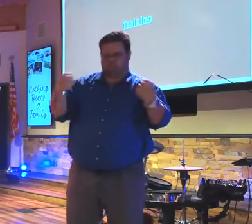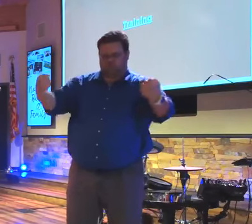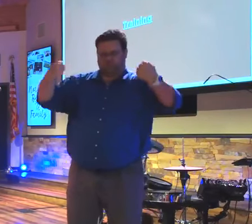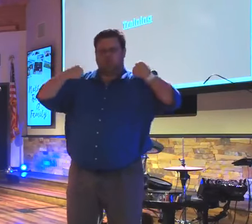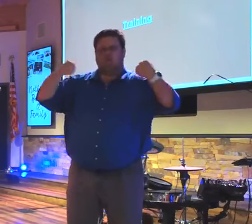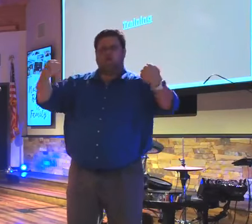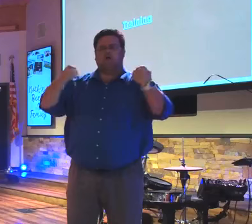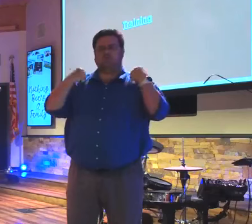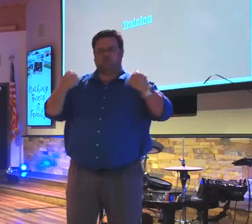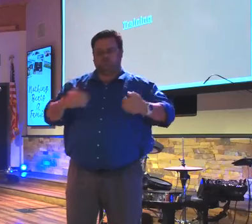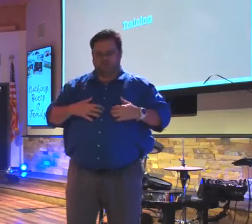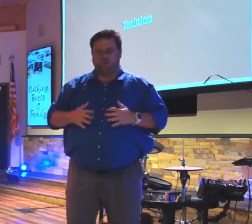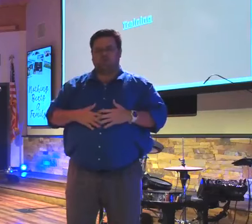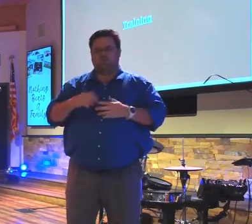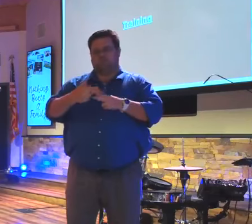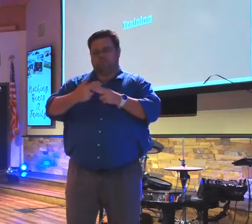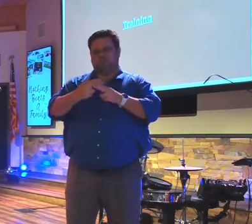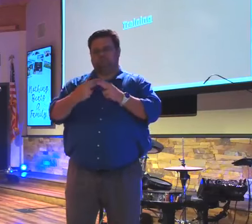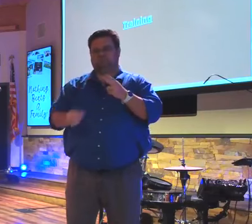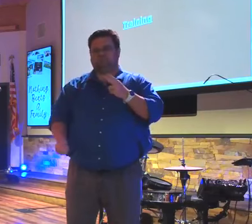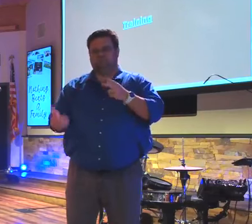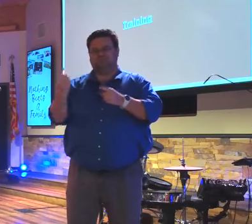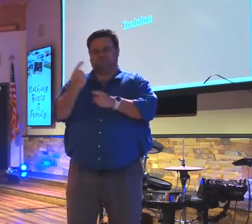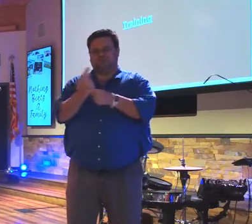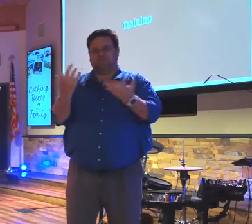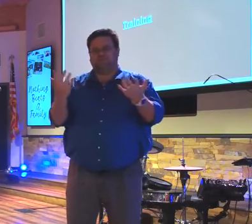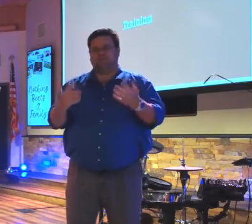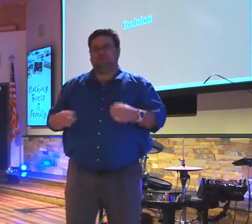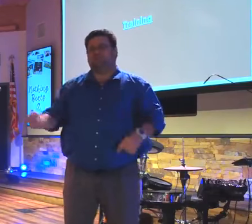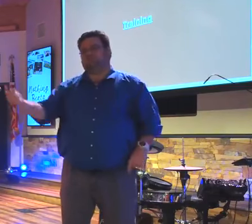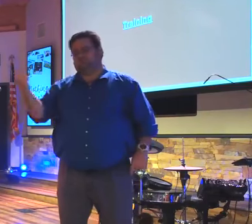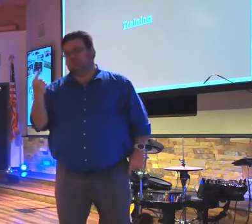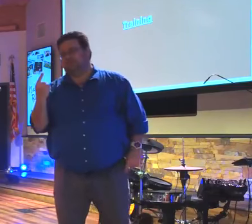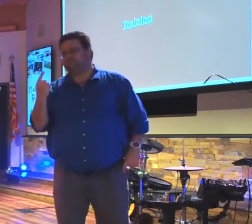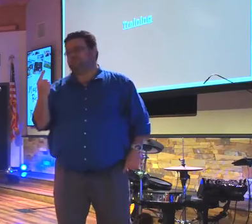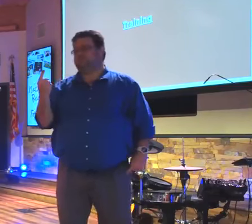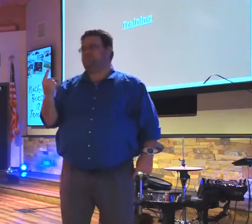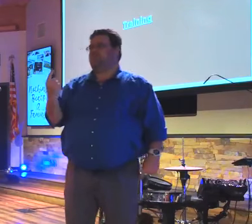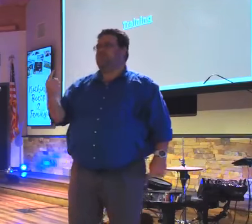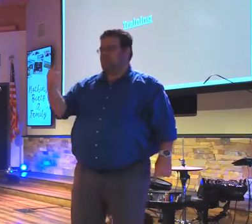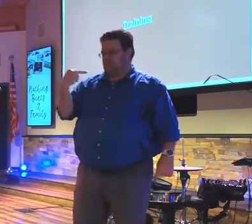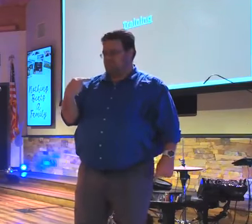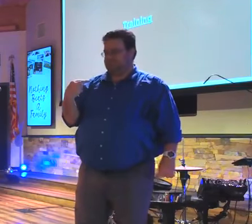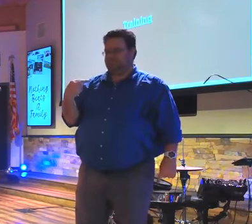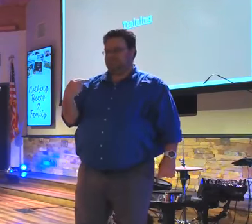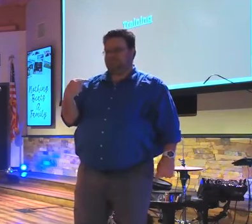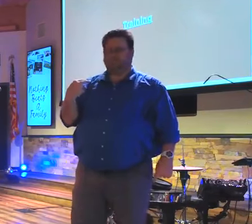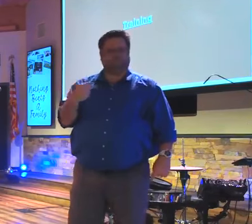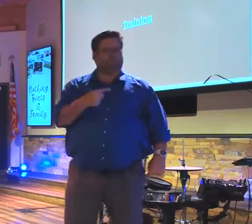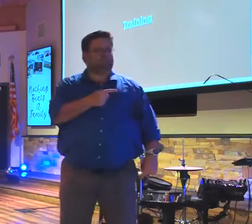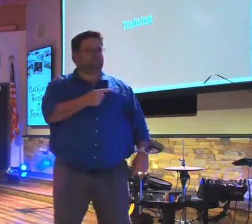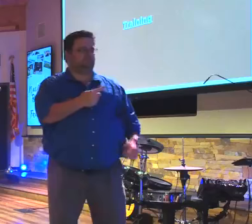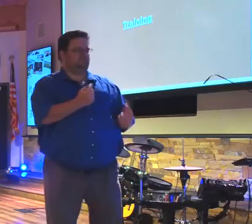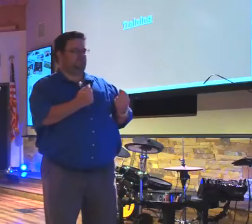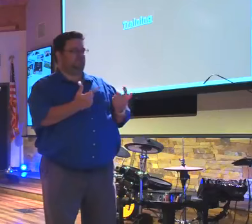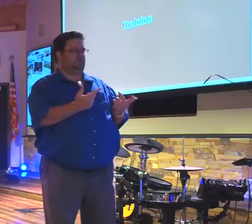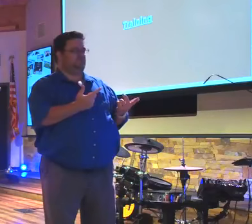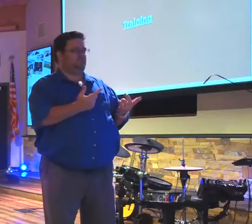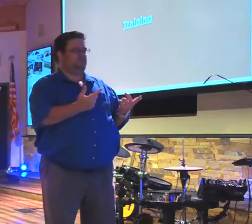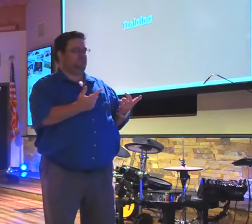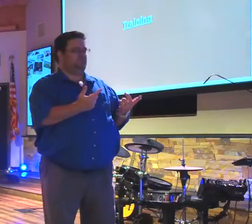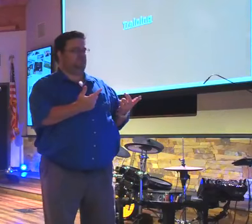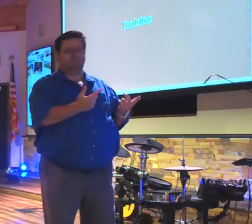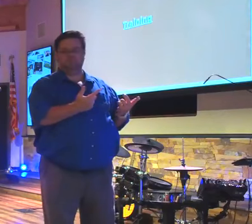weight. Okay, so the first day the trainer shows up and the trainer looks at you and says, what do you want to do?